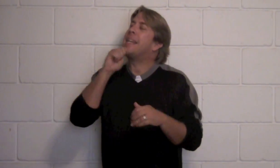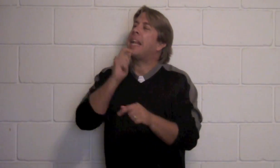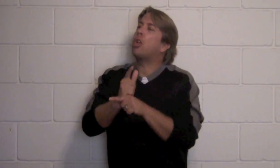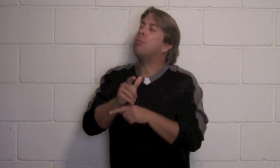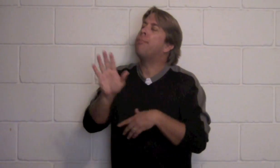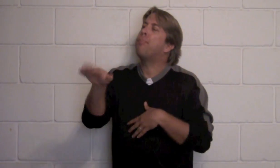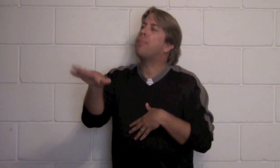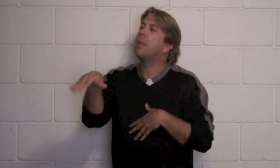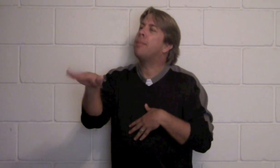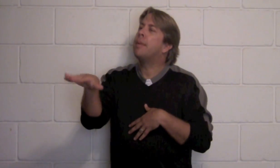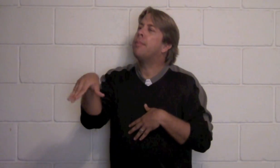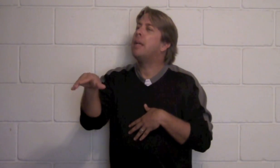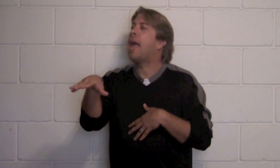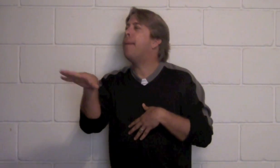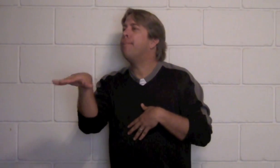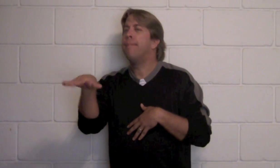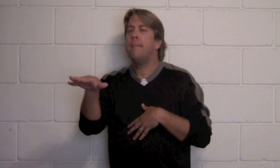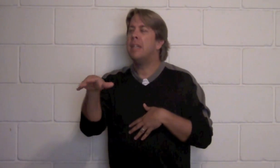So she yelled to the 2 other sisters,